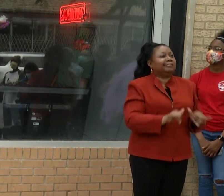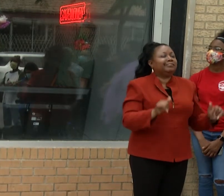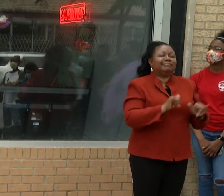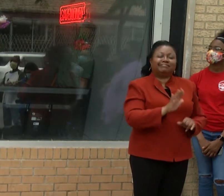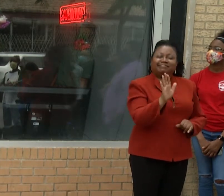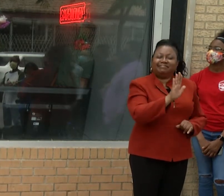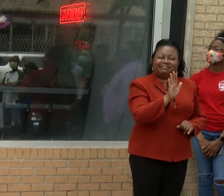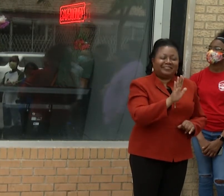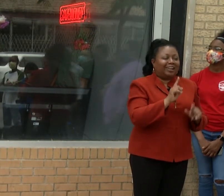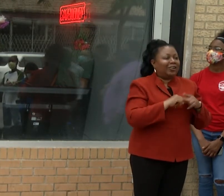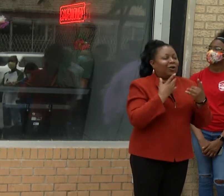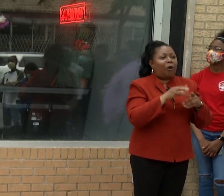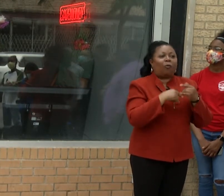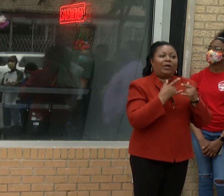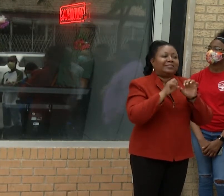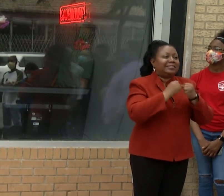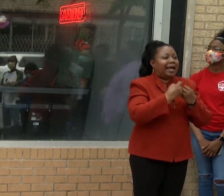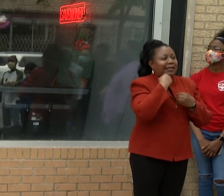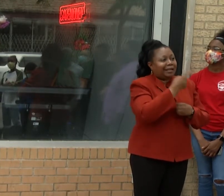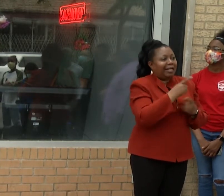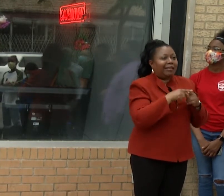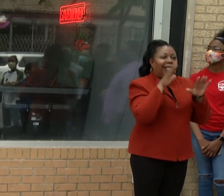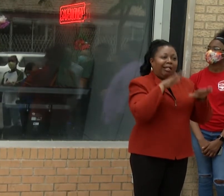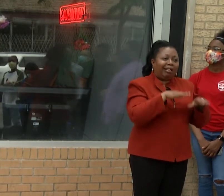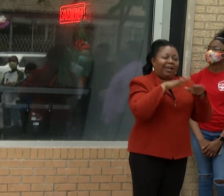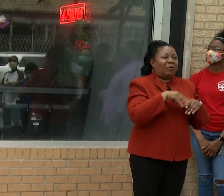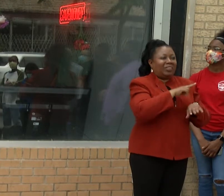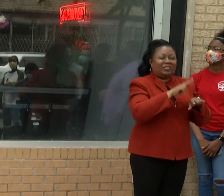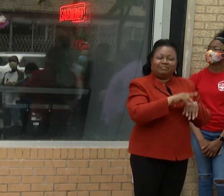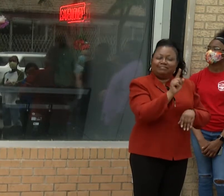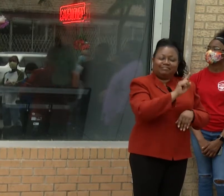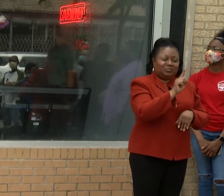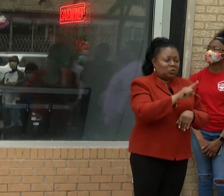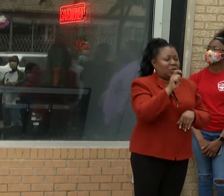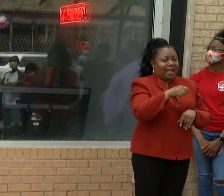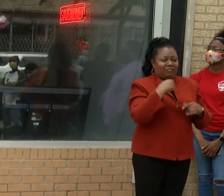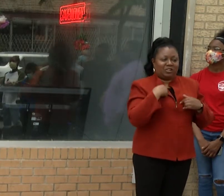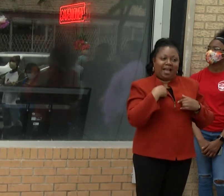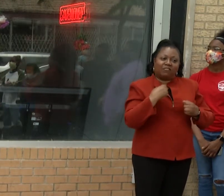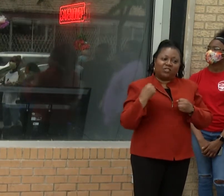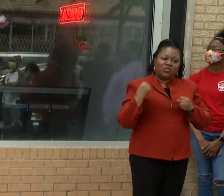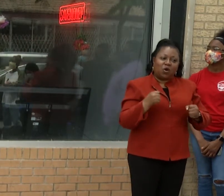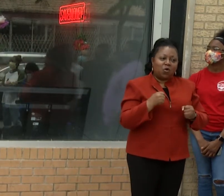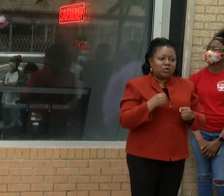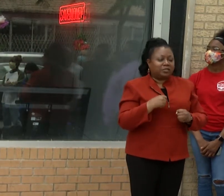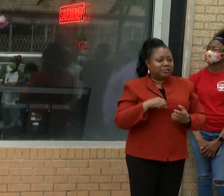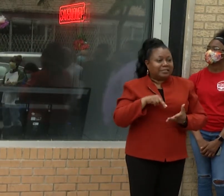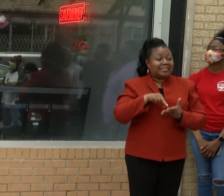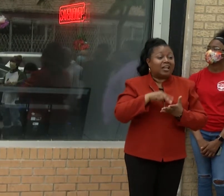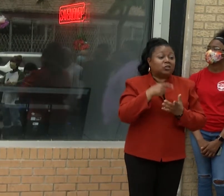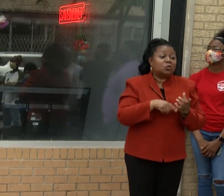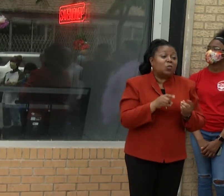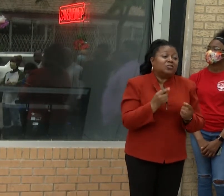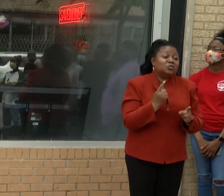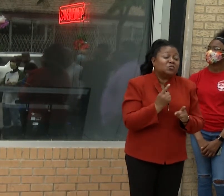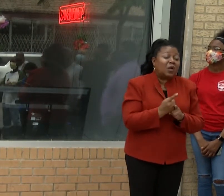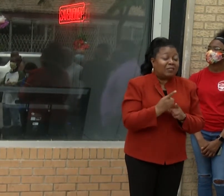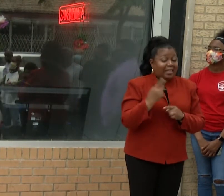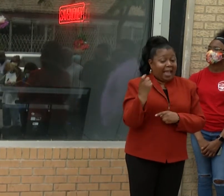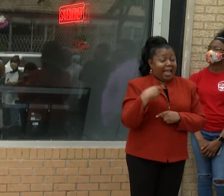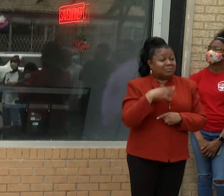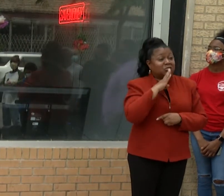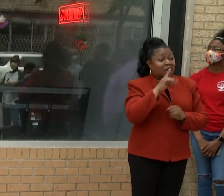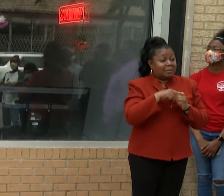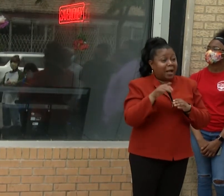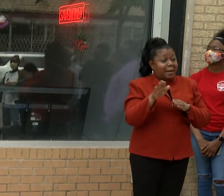just, you know, go with what society tells us or what the norm is. We have to have the courage to stand up and do what's right. And so they've asked me to